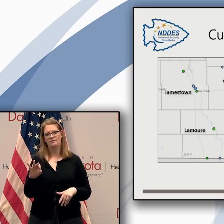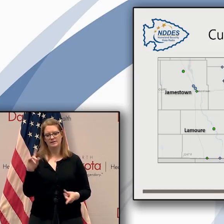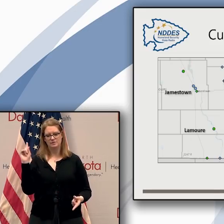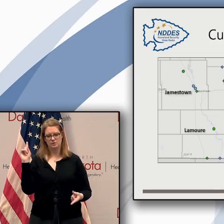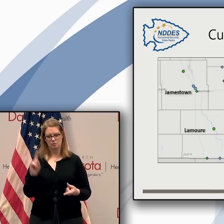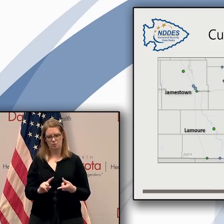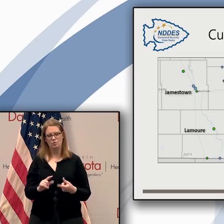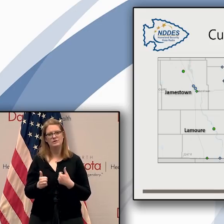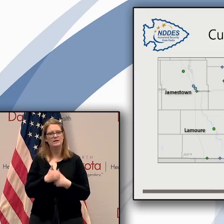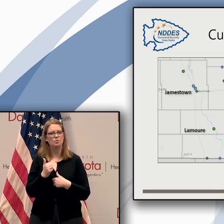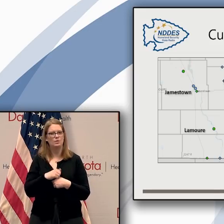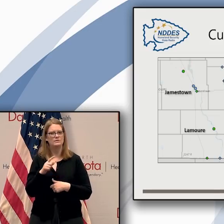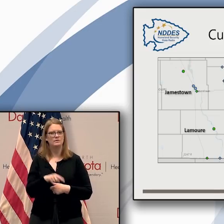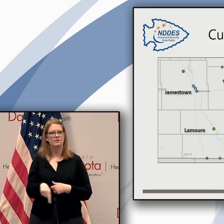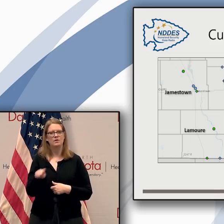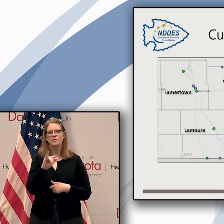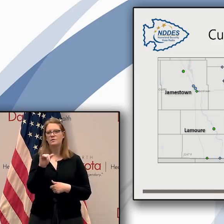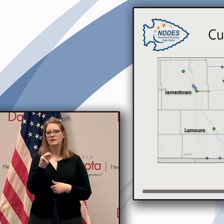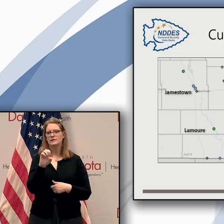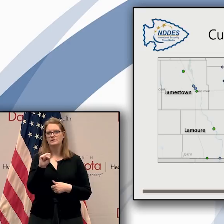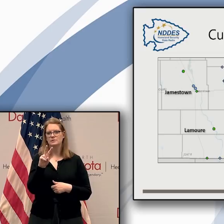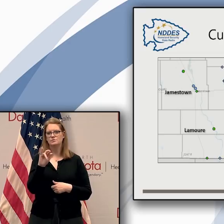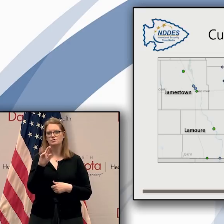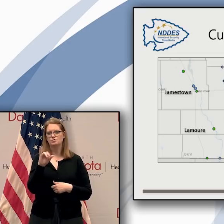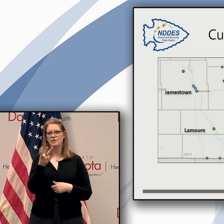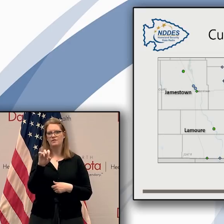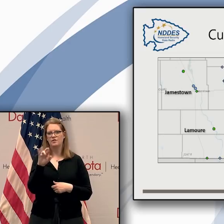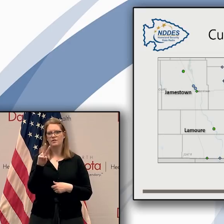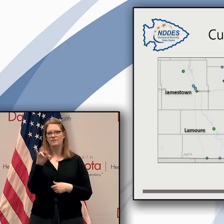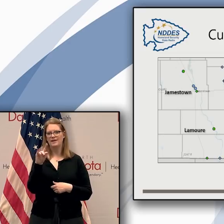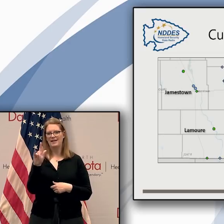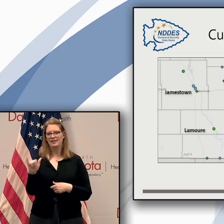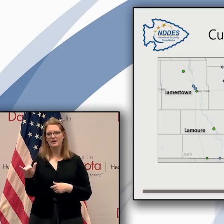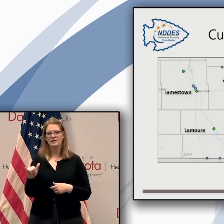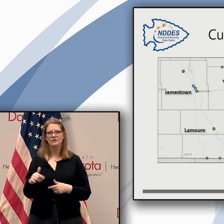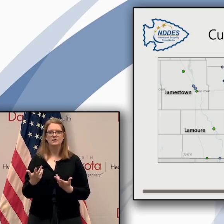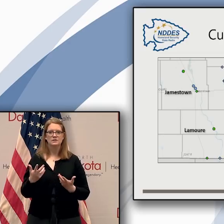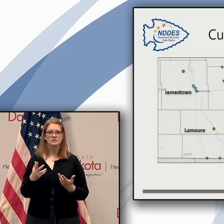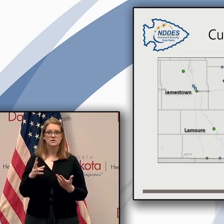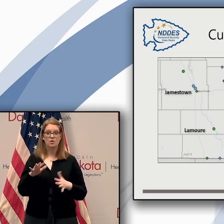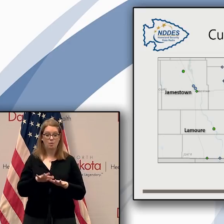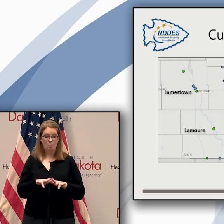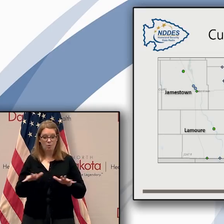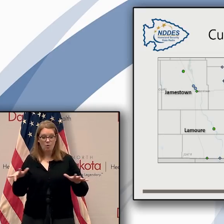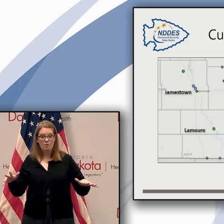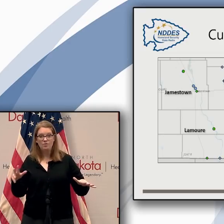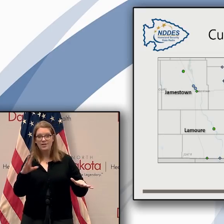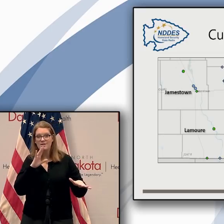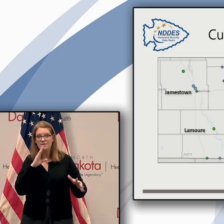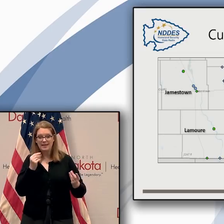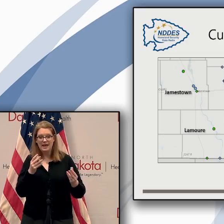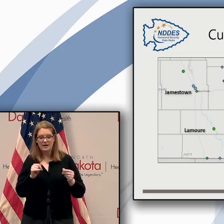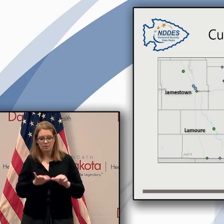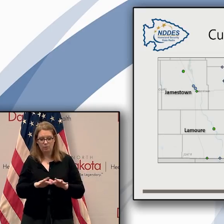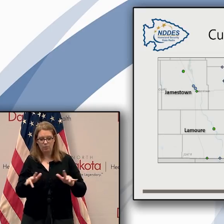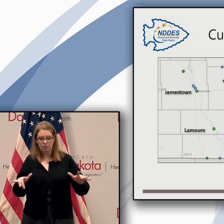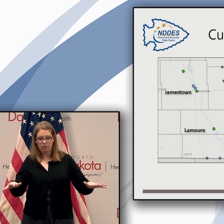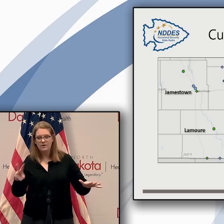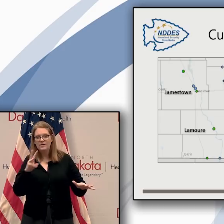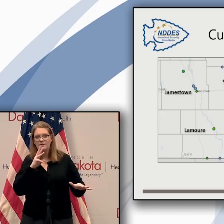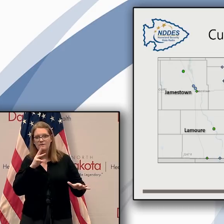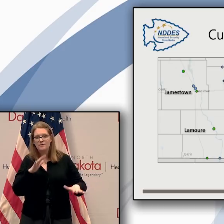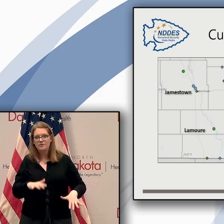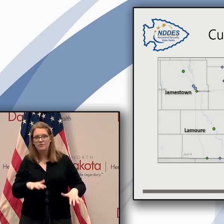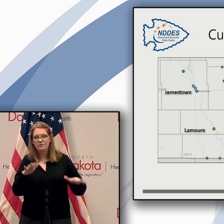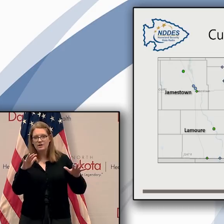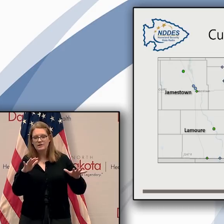in the James River Valley. Really, widespread overland flooding and damages to our transportation infrastructure continue to be